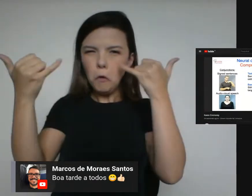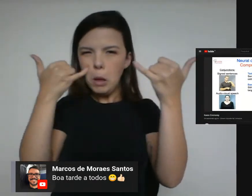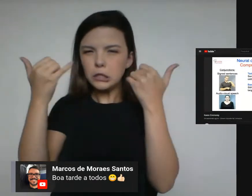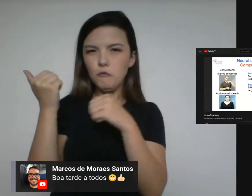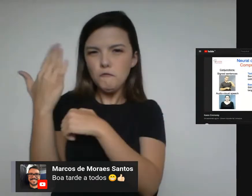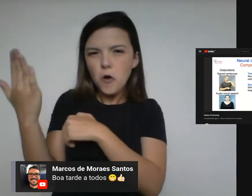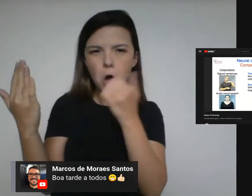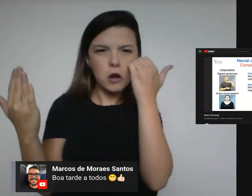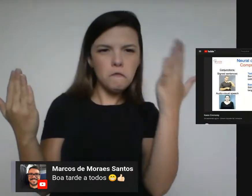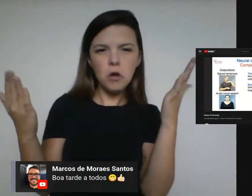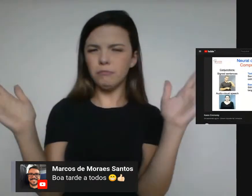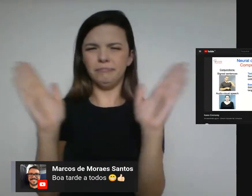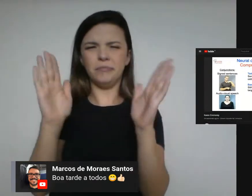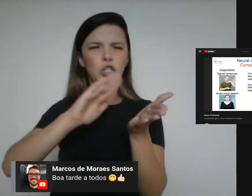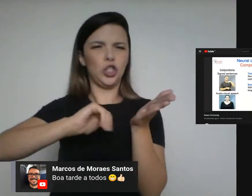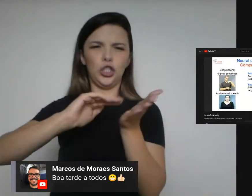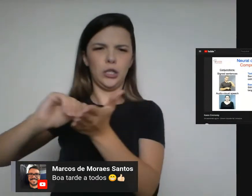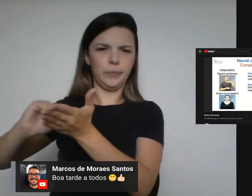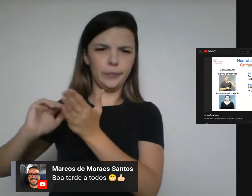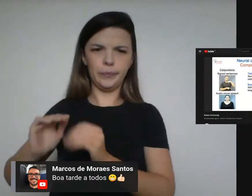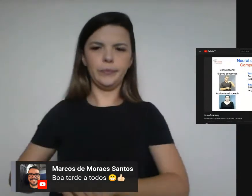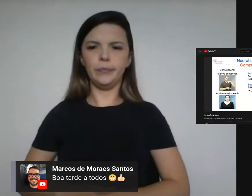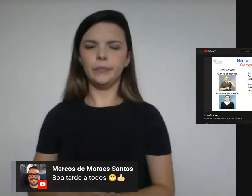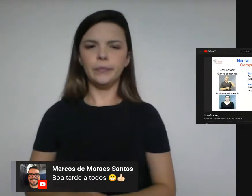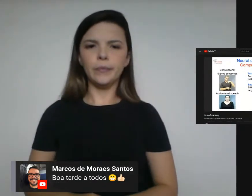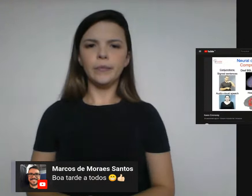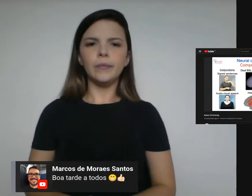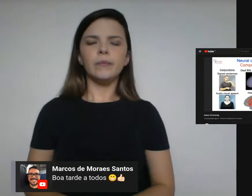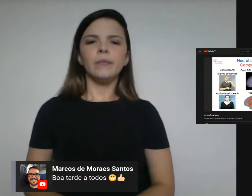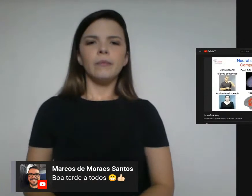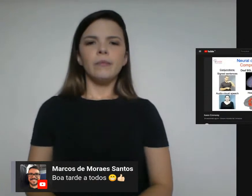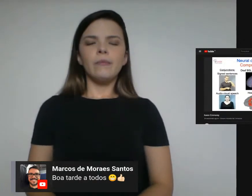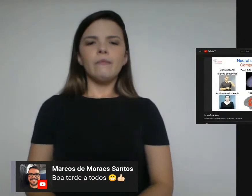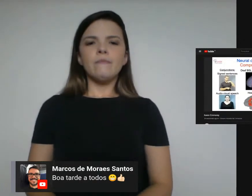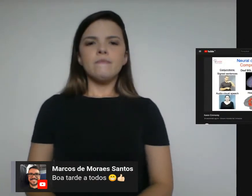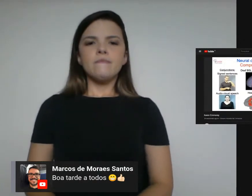simple motor responses. Okay.